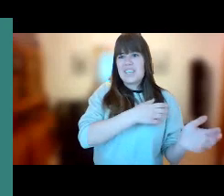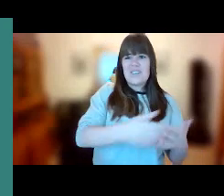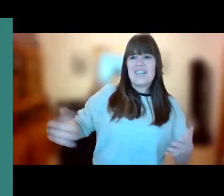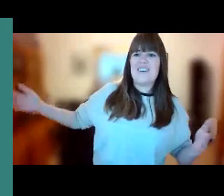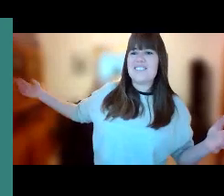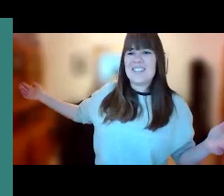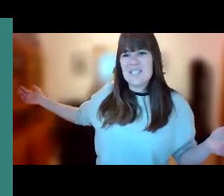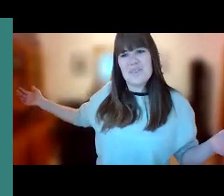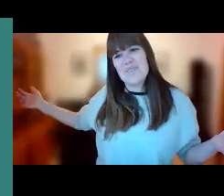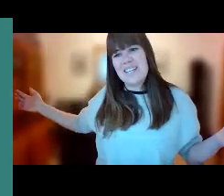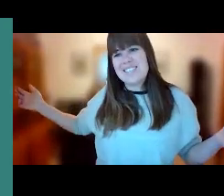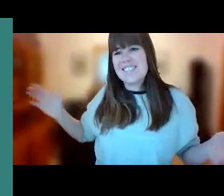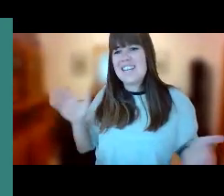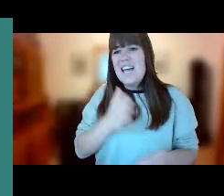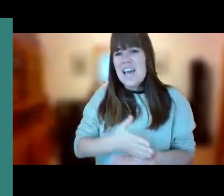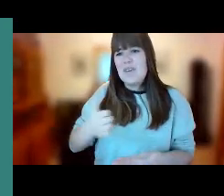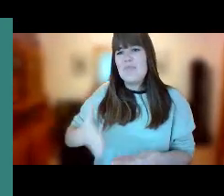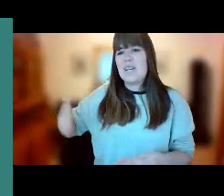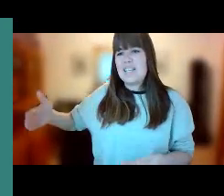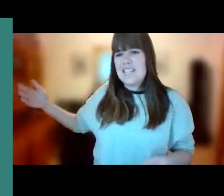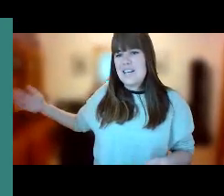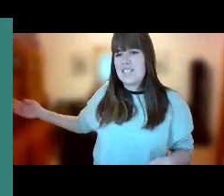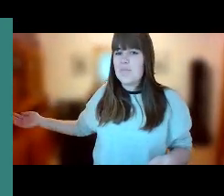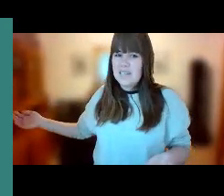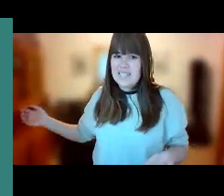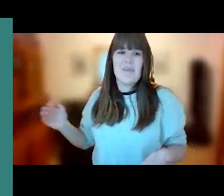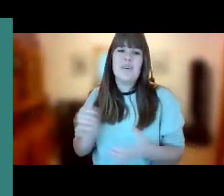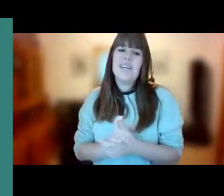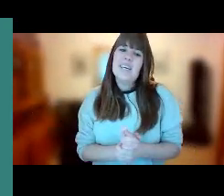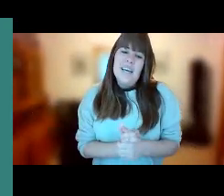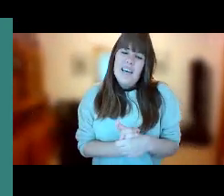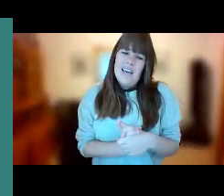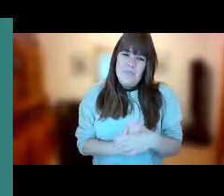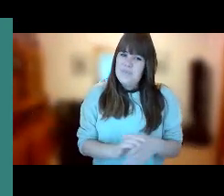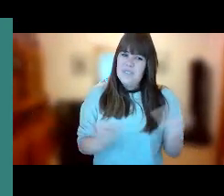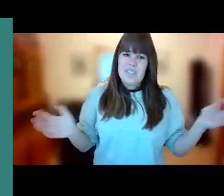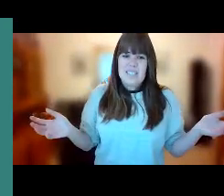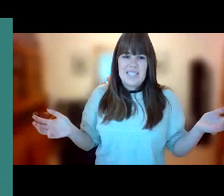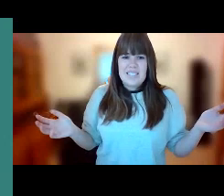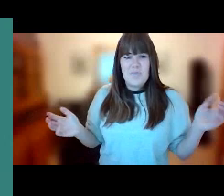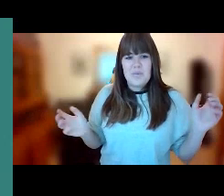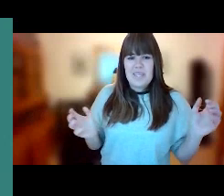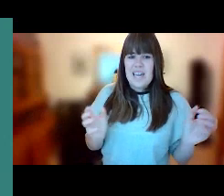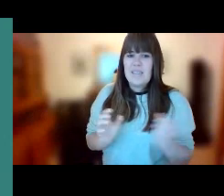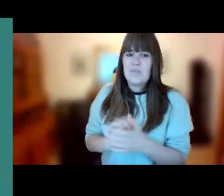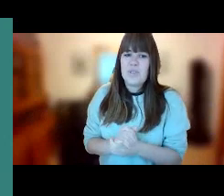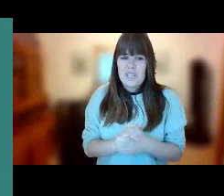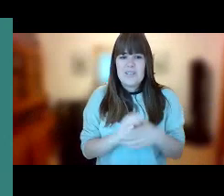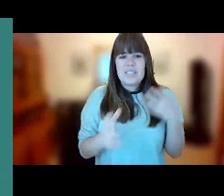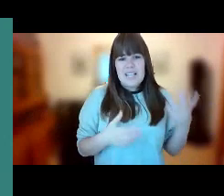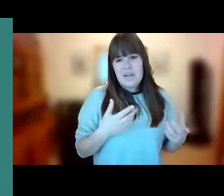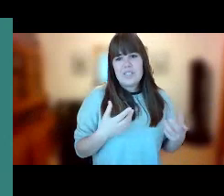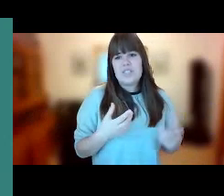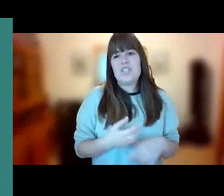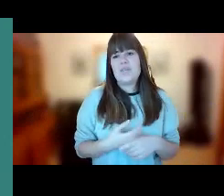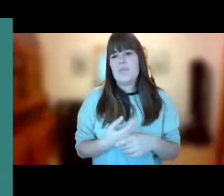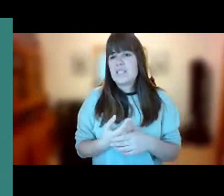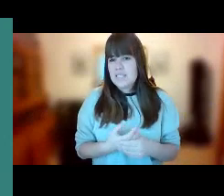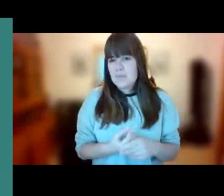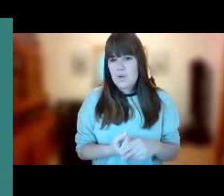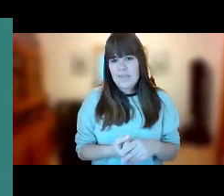hall, rather than giving loads and loads of information and then breaking it down step by step. Just as an example, but yeah, the more that we use this